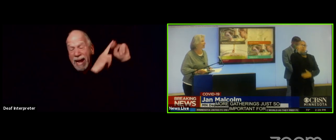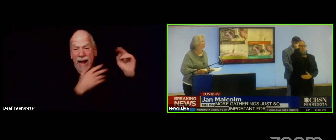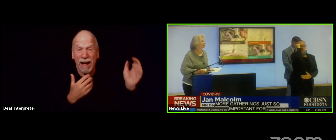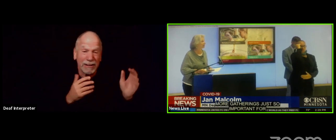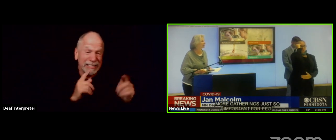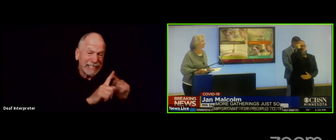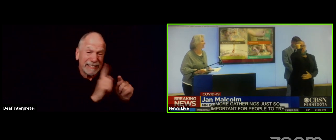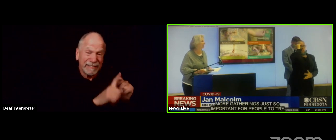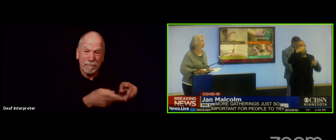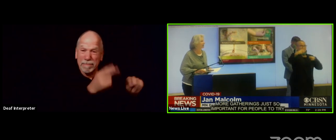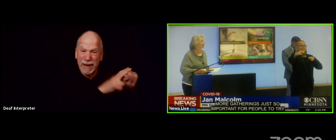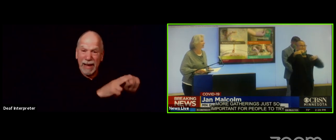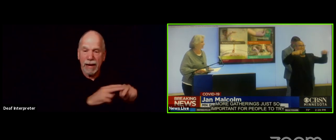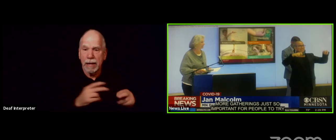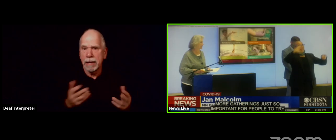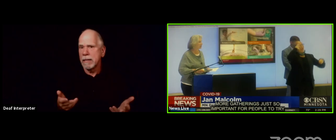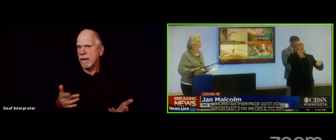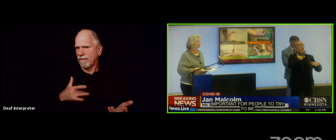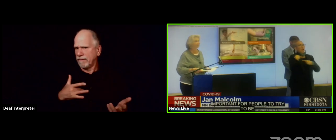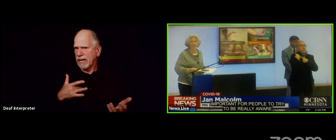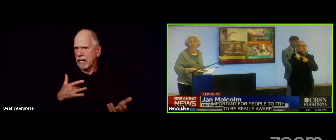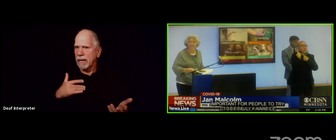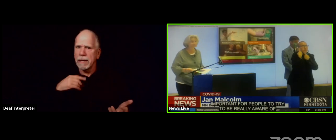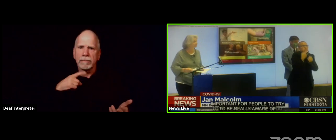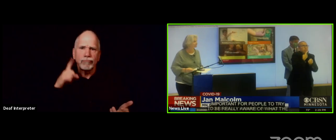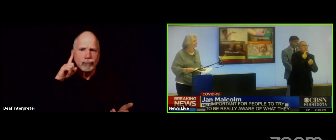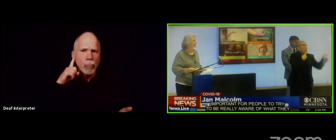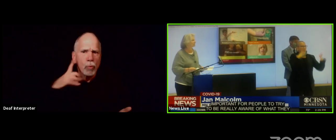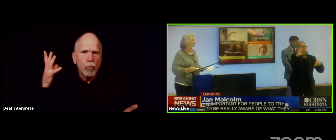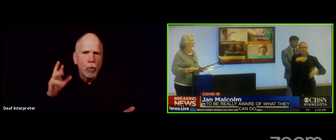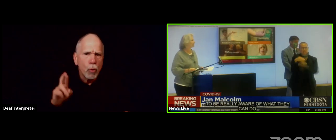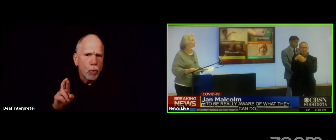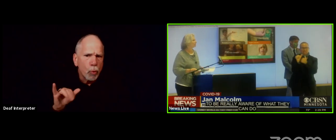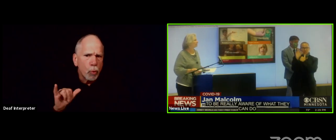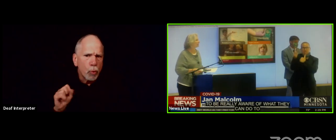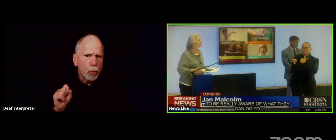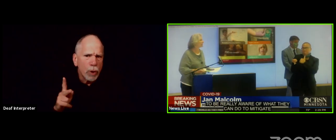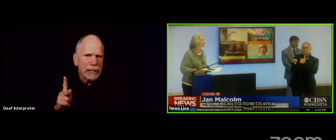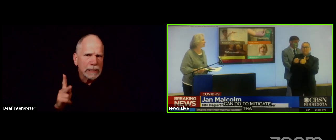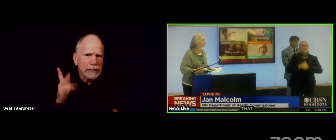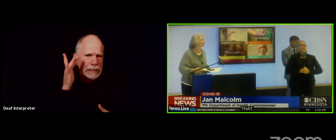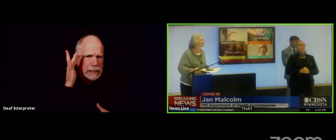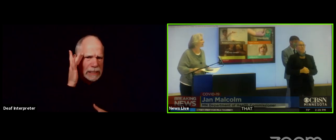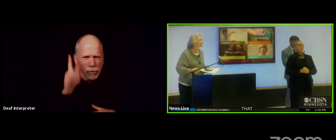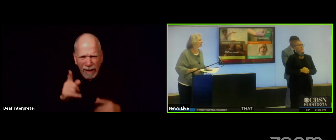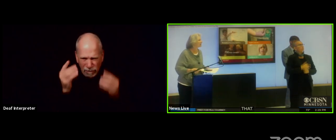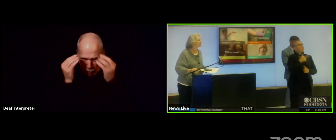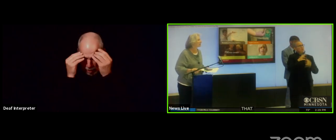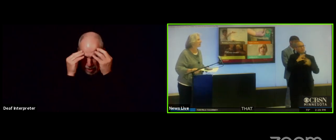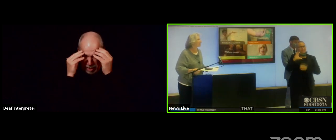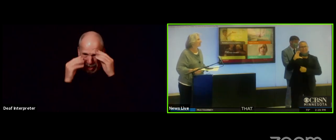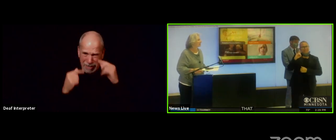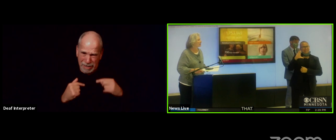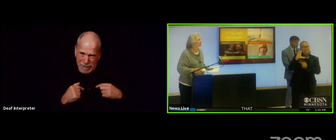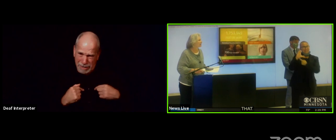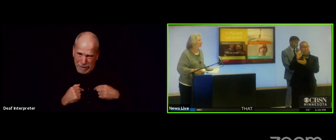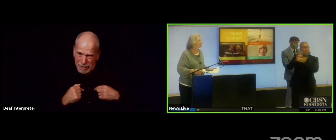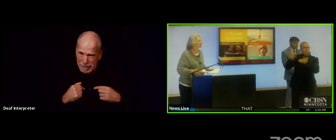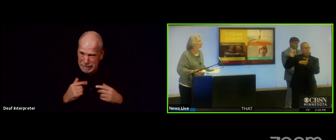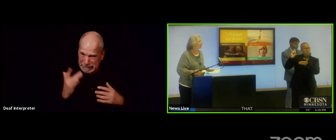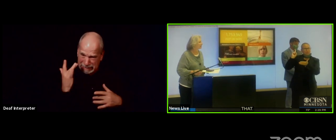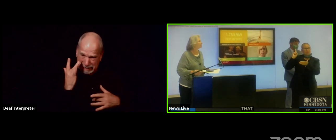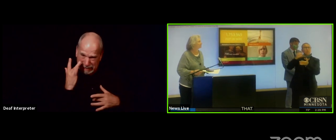they can do to mitigate that risk. Thank you. CDC last week used antibody testing, serologic testing, to say that